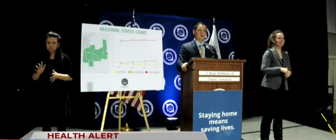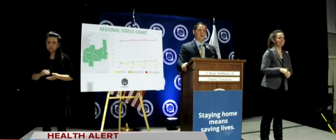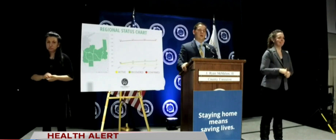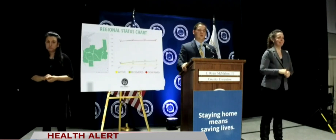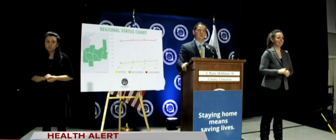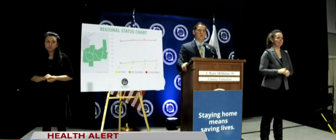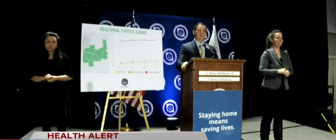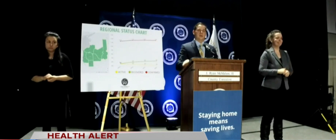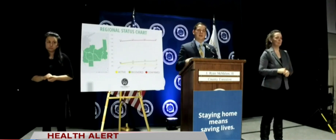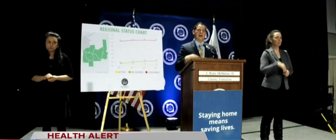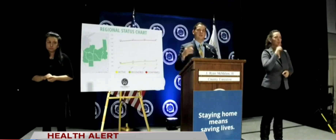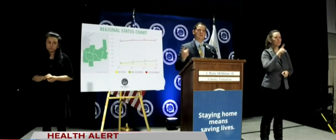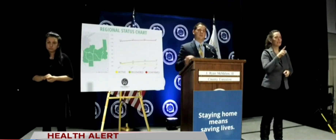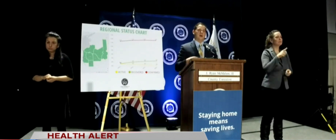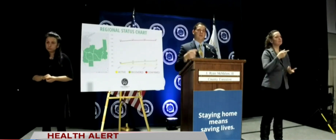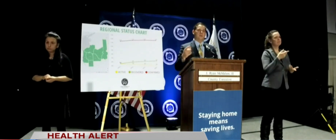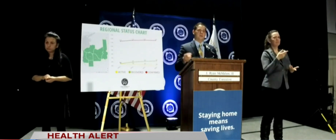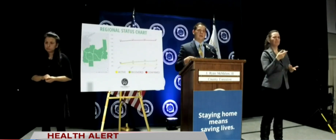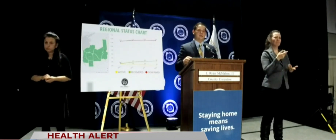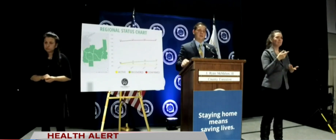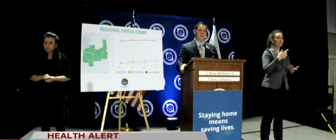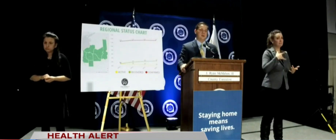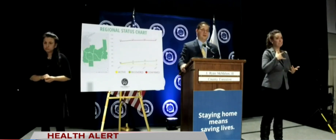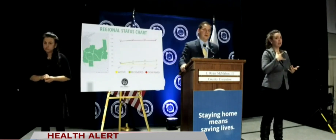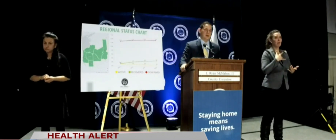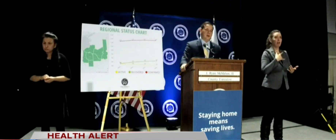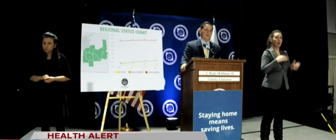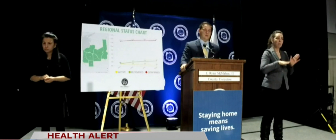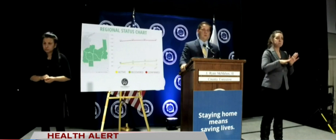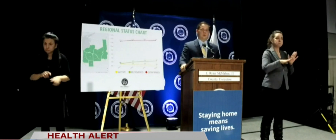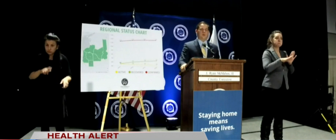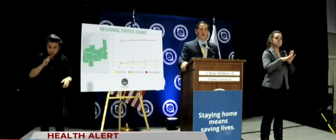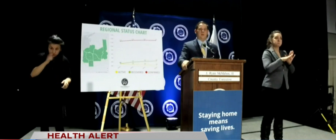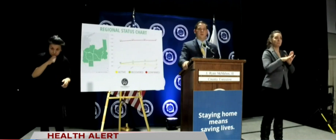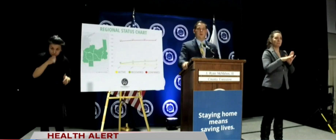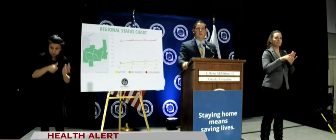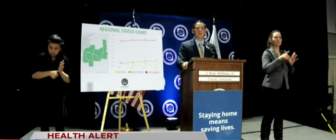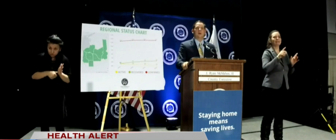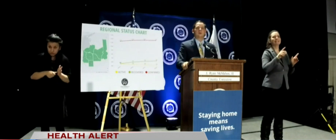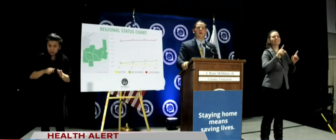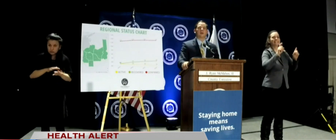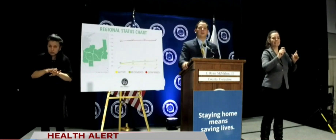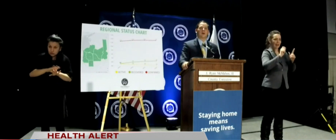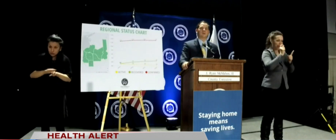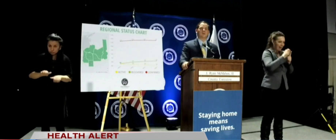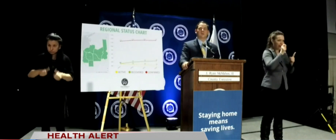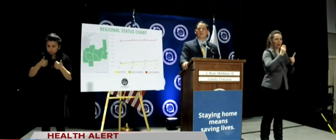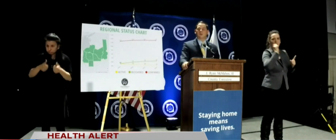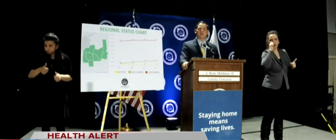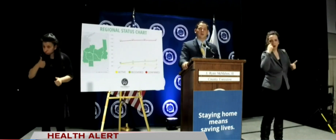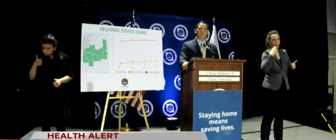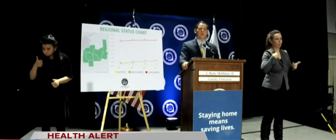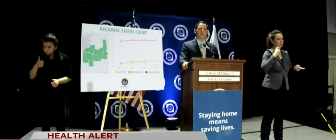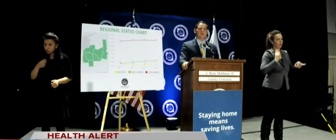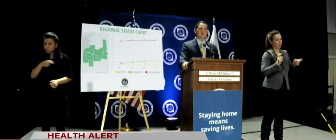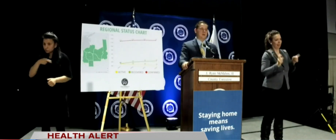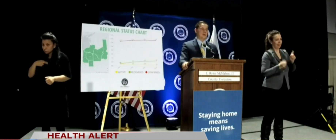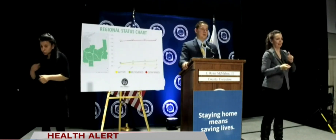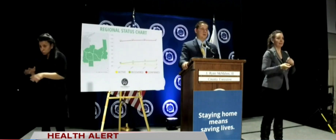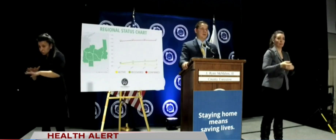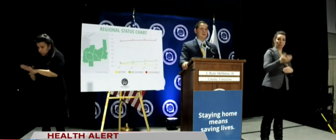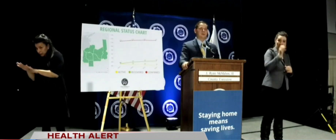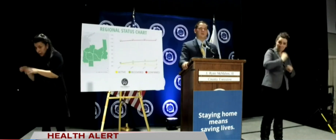a good tool. Technology is evolving with testing. Who would have thought we'd be talking about social distancing